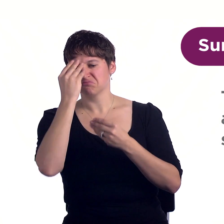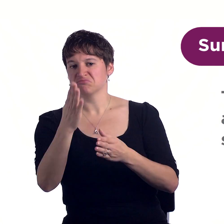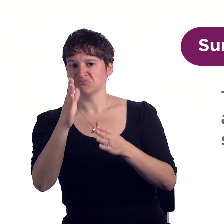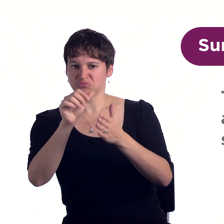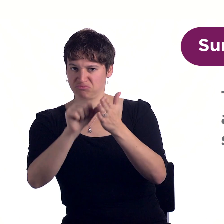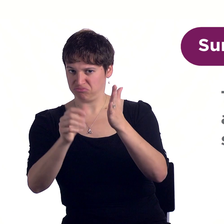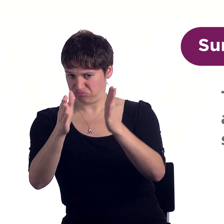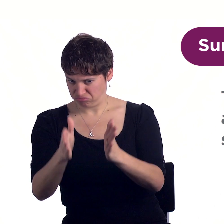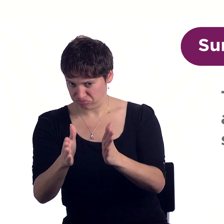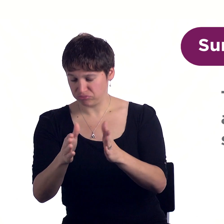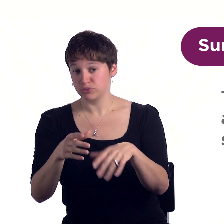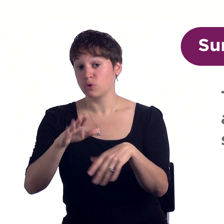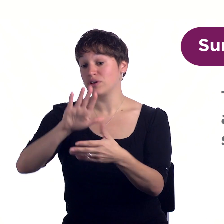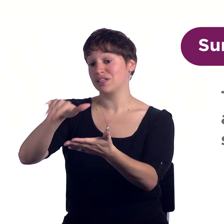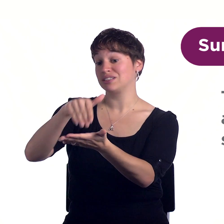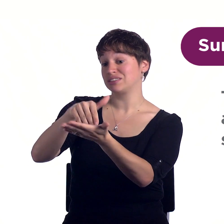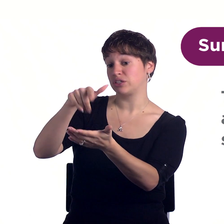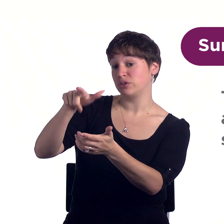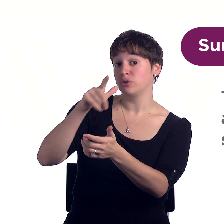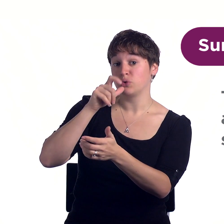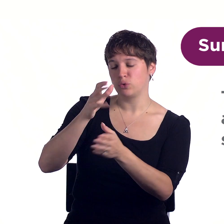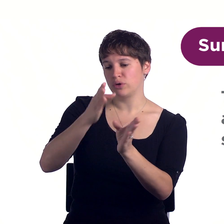Tell your surgeon and the surgery scheduler.